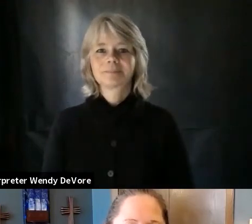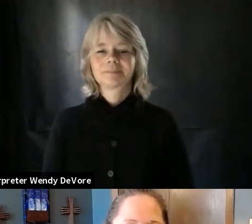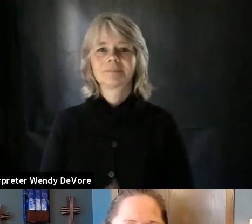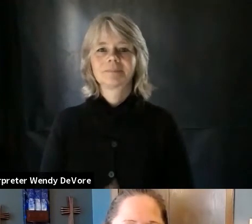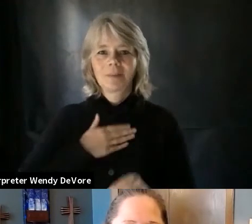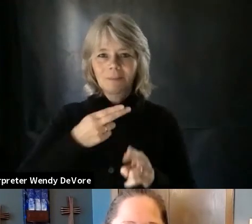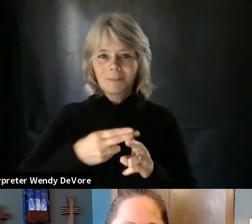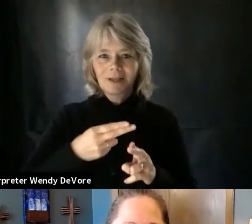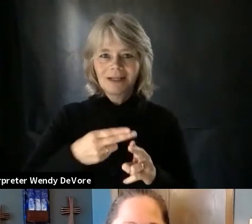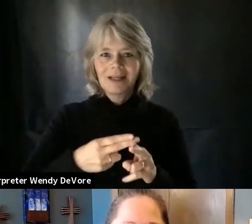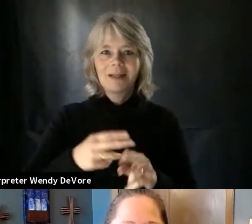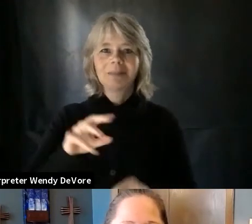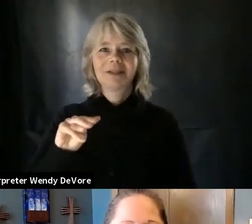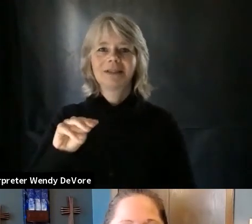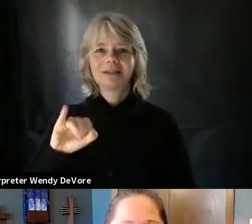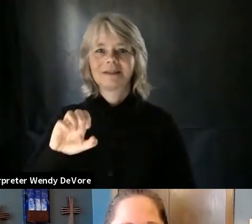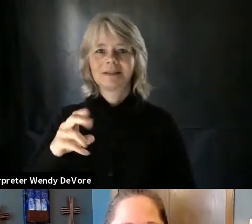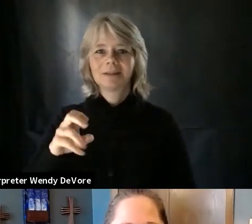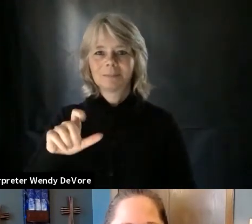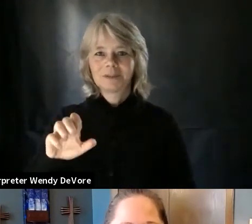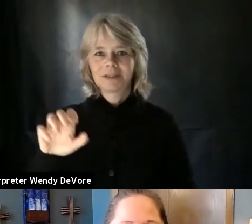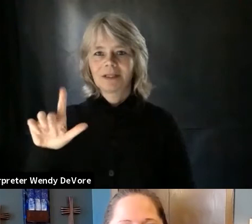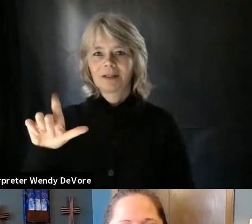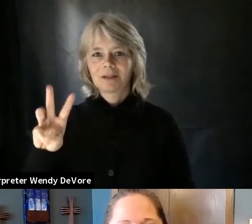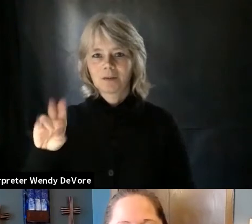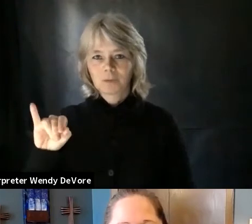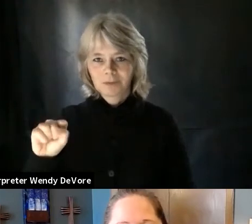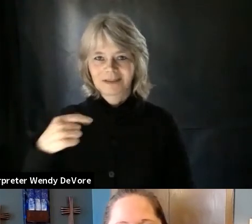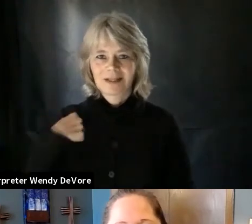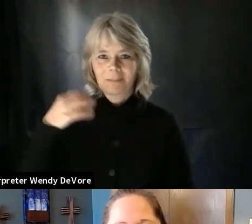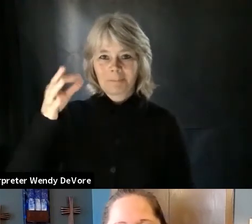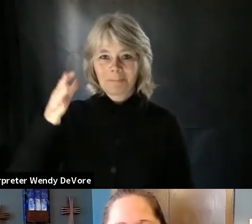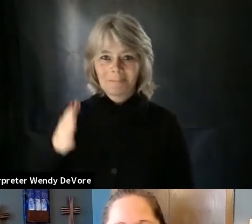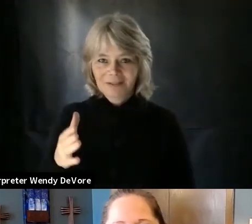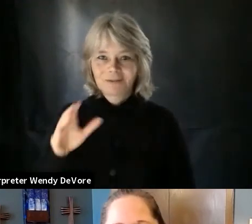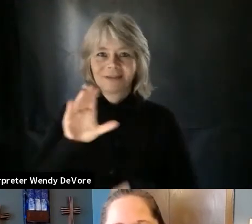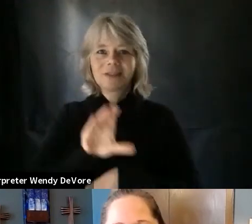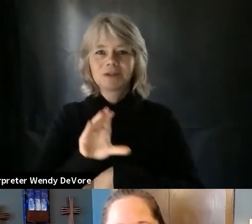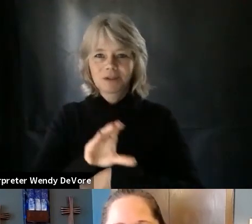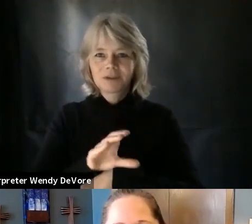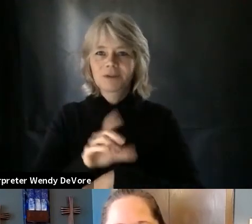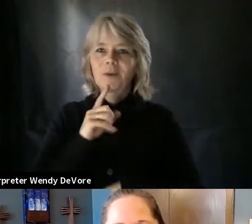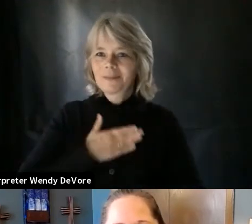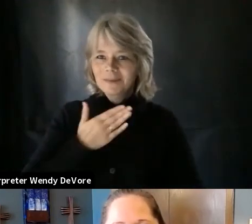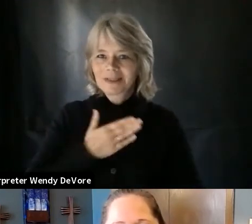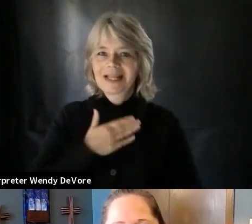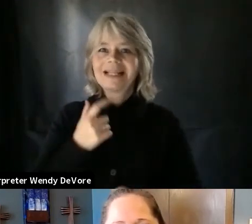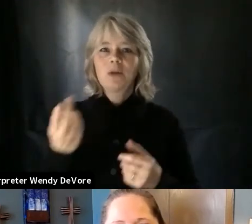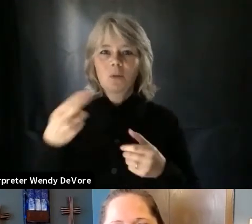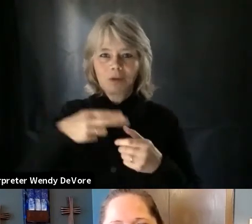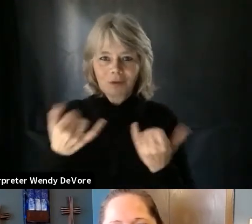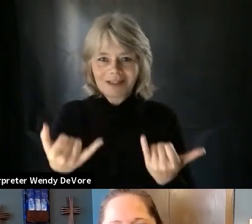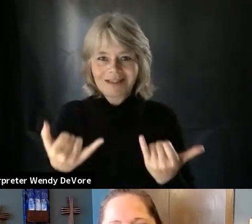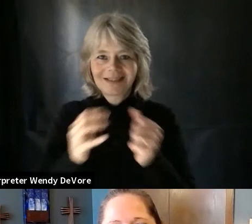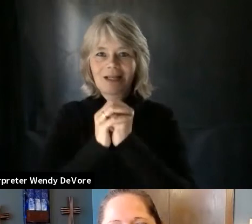My name is Michelle Lewis and I am the pastor here. We are very glad that you are joining us today for worship.